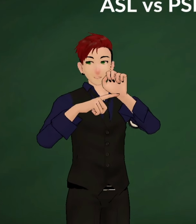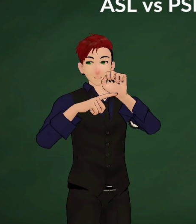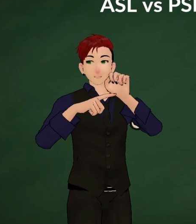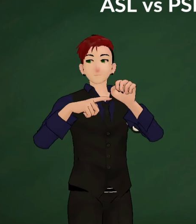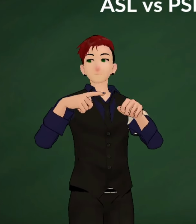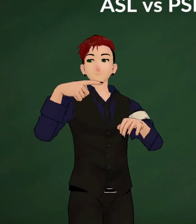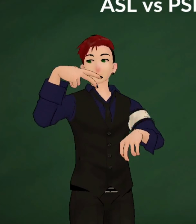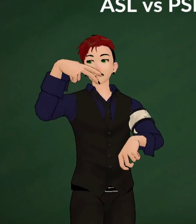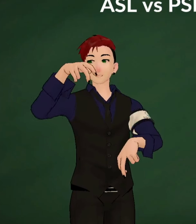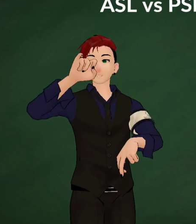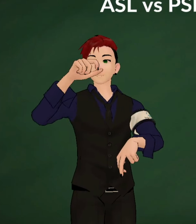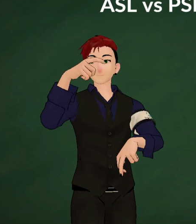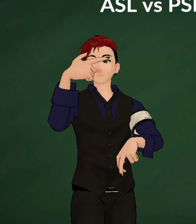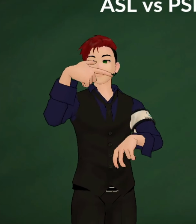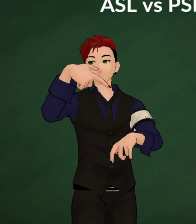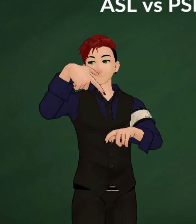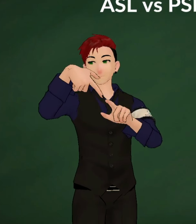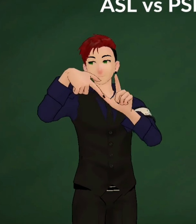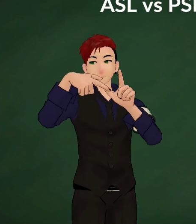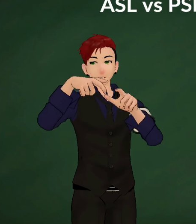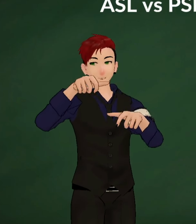PSE is Pidgin,